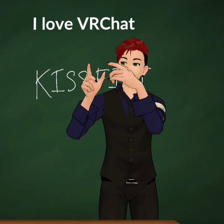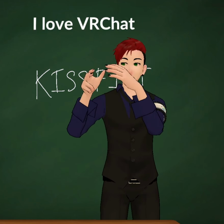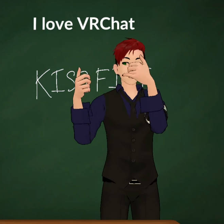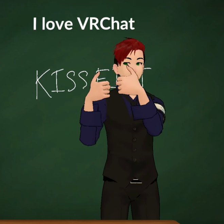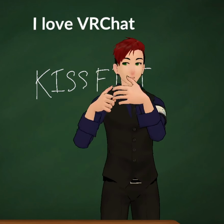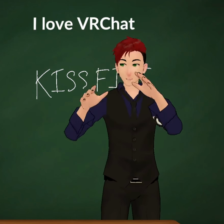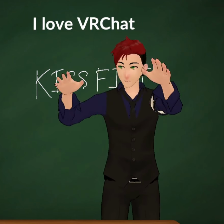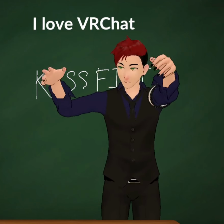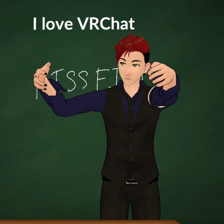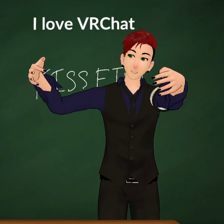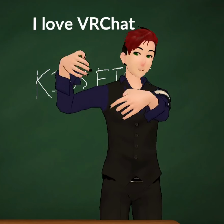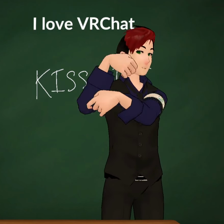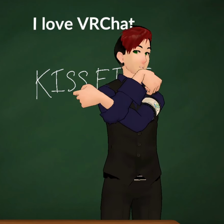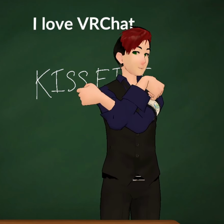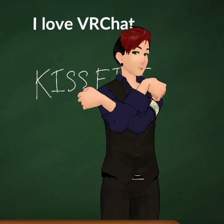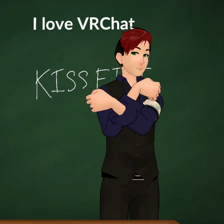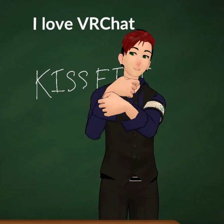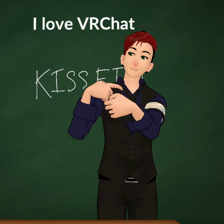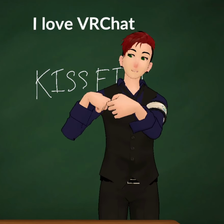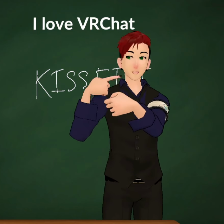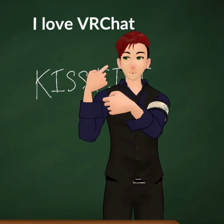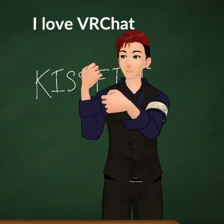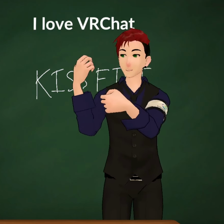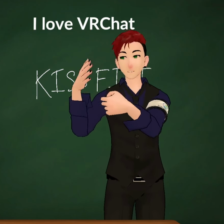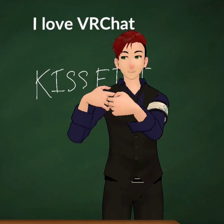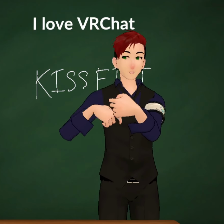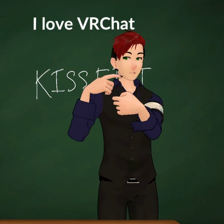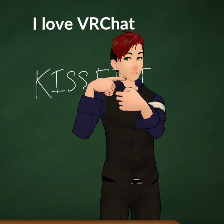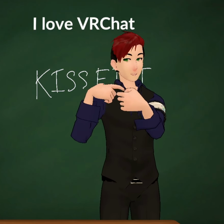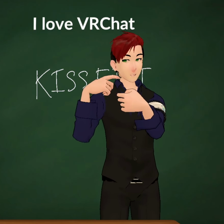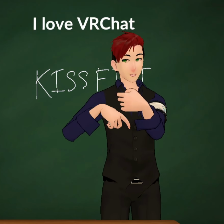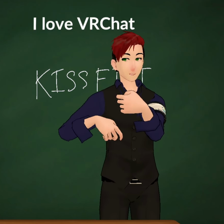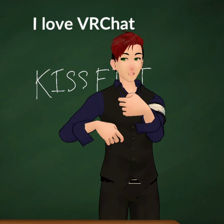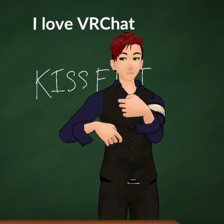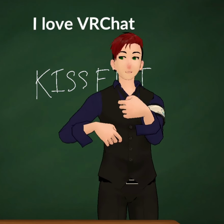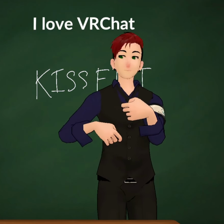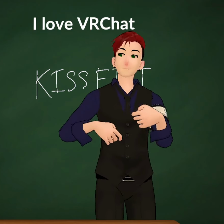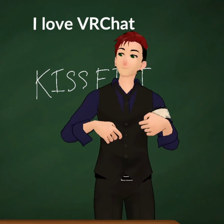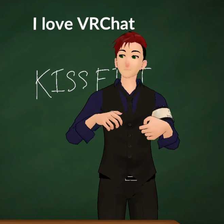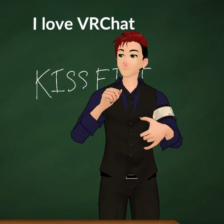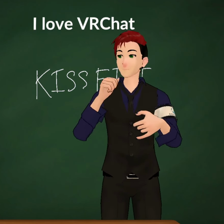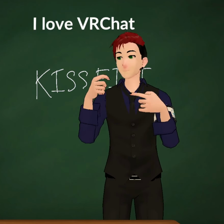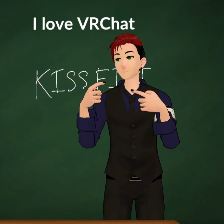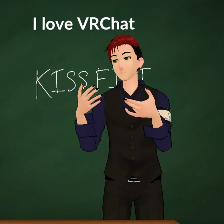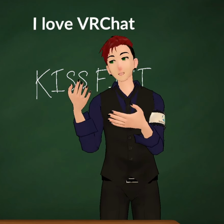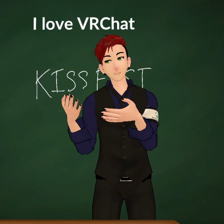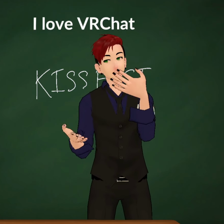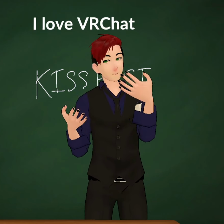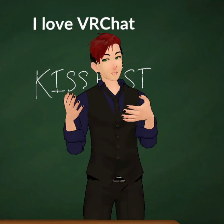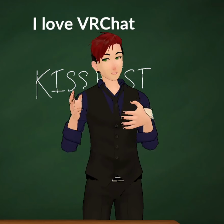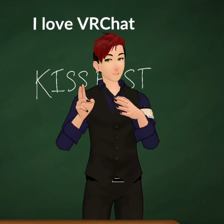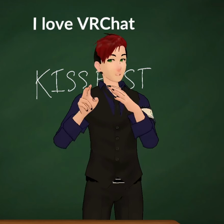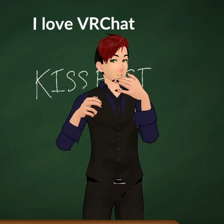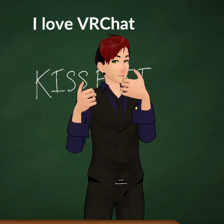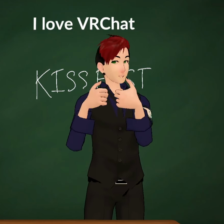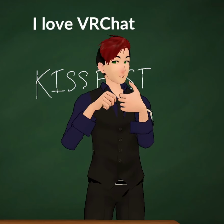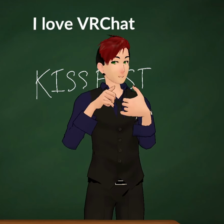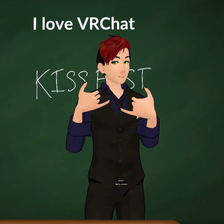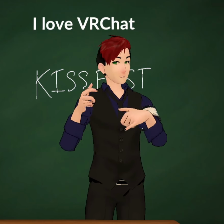to the video game and grab it and hold it and say, I missed you so much and start crying. I mean, I might if it's a video game I haven't played in